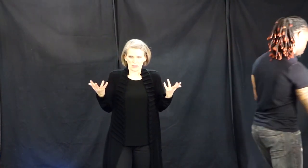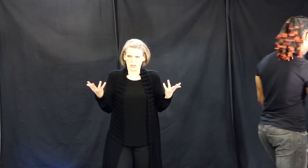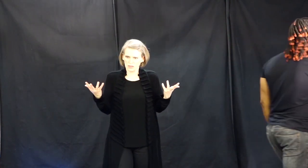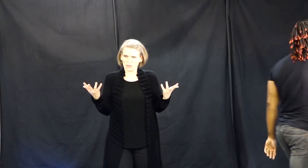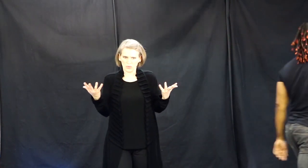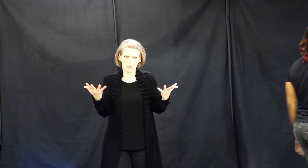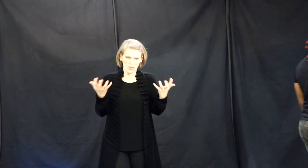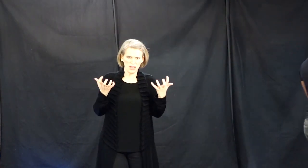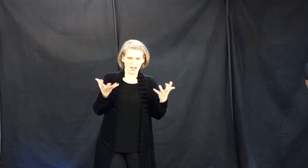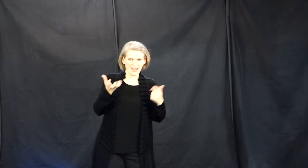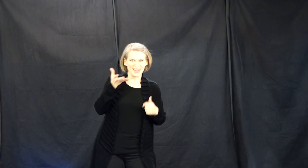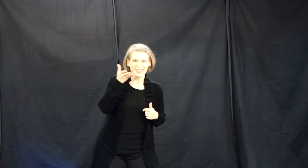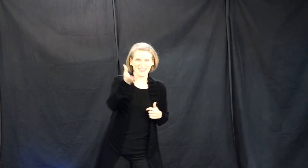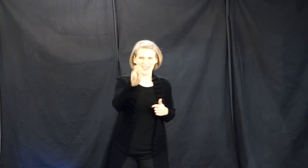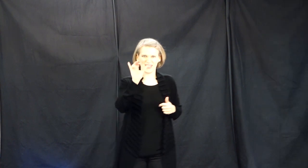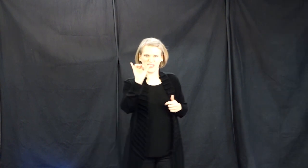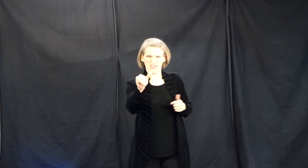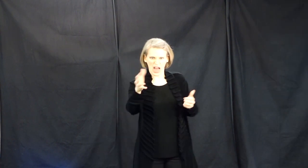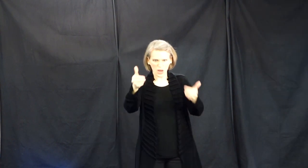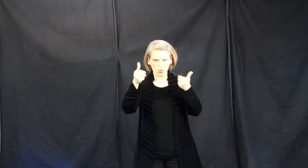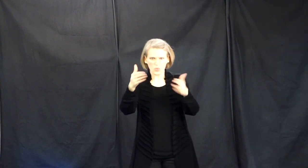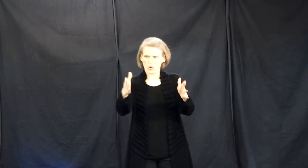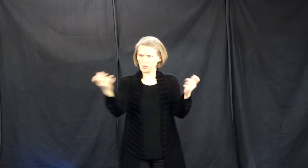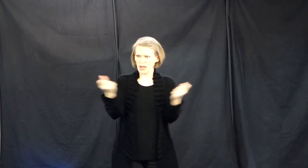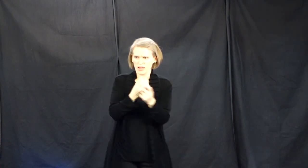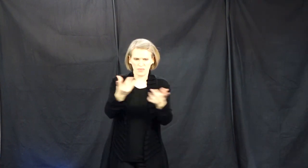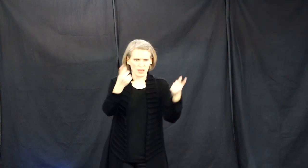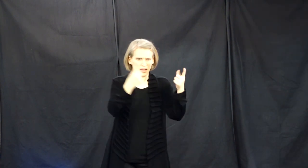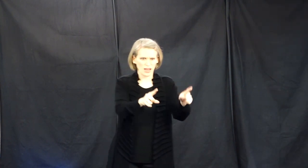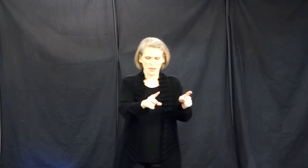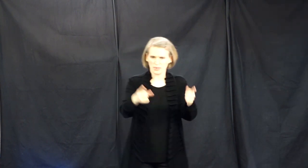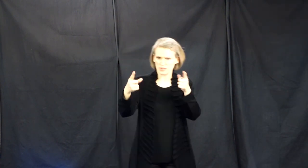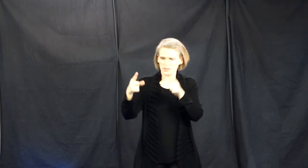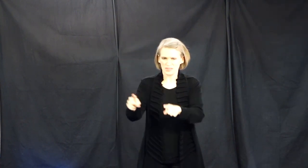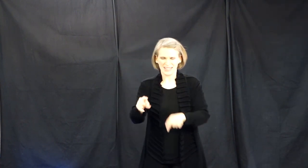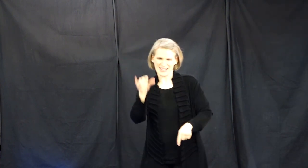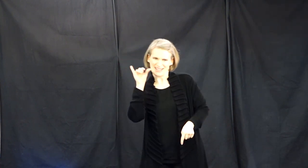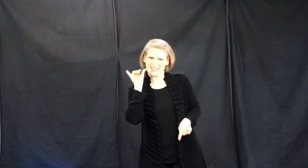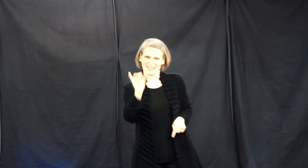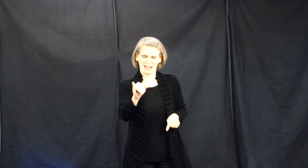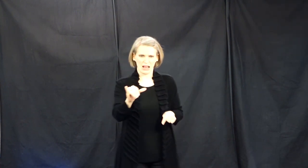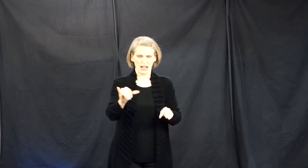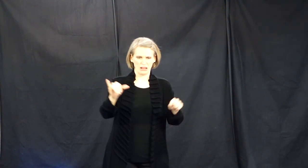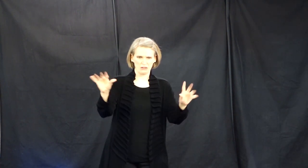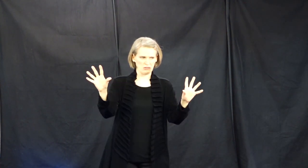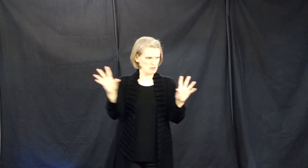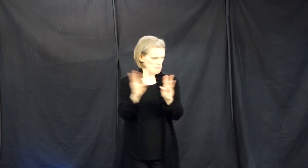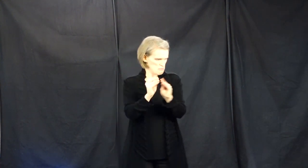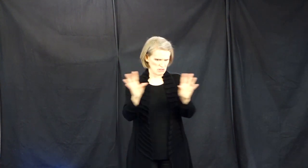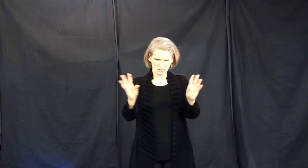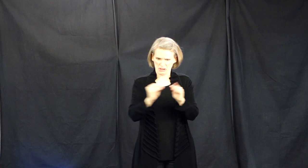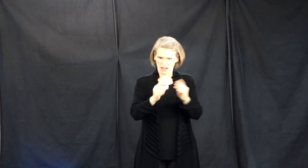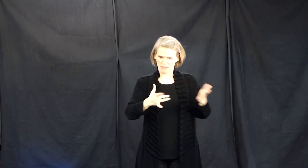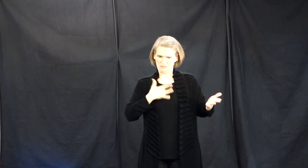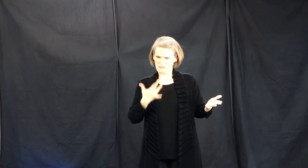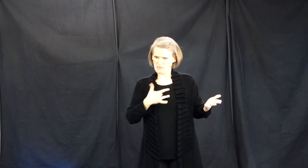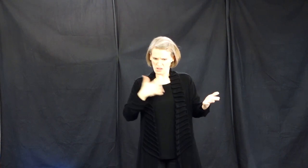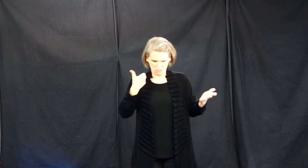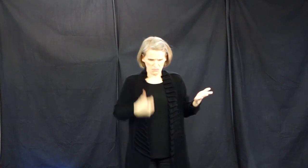I wanna be in the room where it happens, the room where it happens. I wanna be in the room where